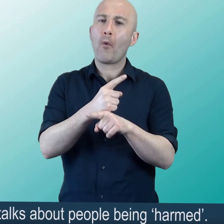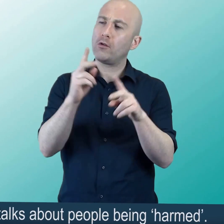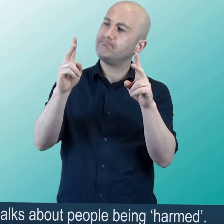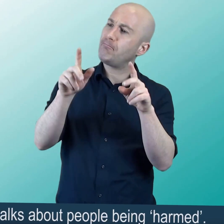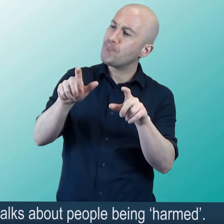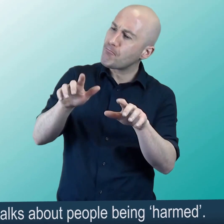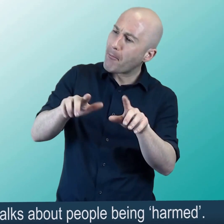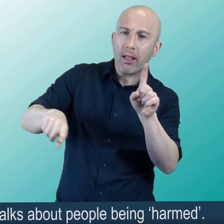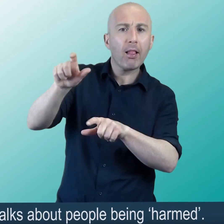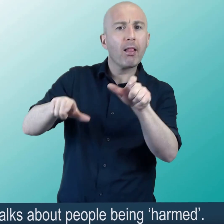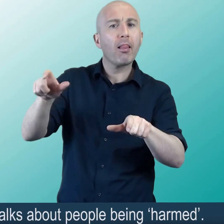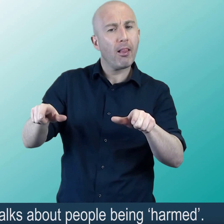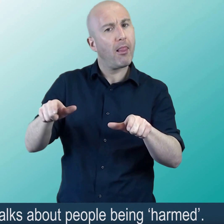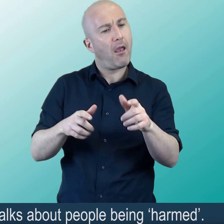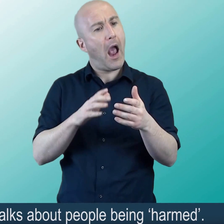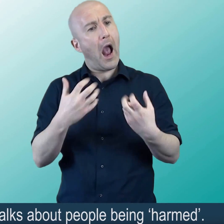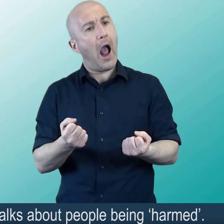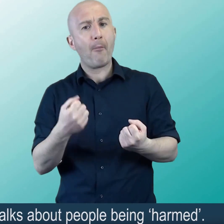The Act talks about people being harmed.